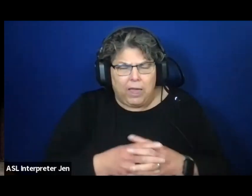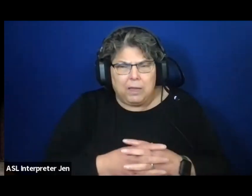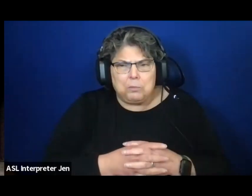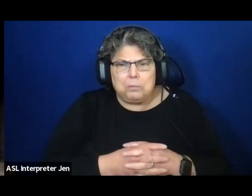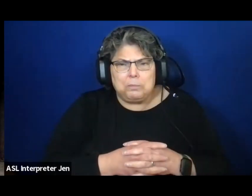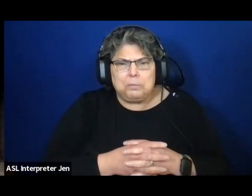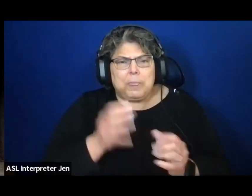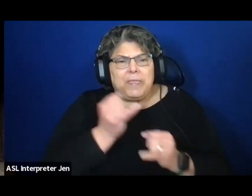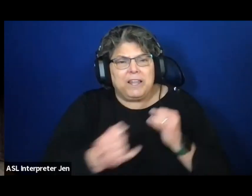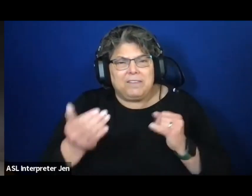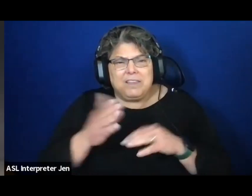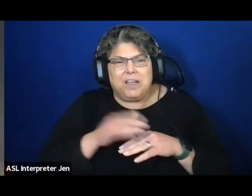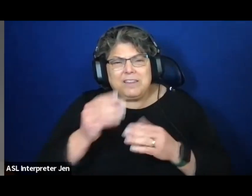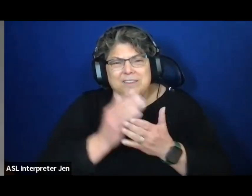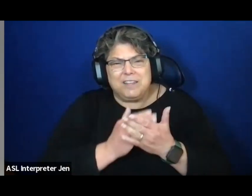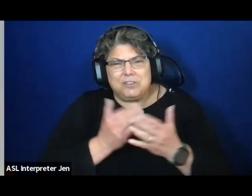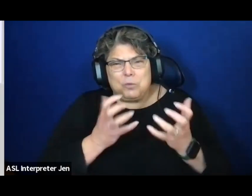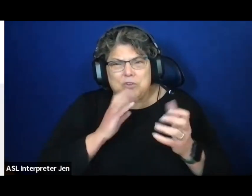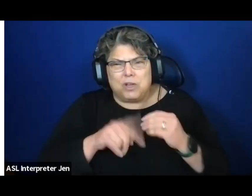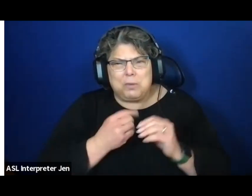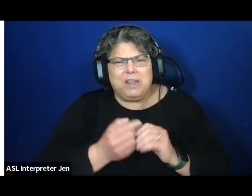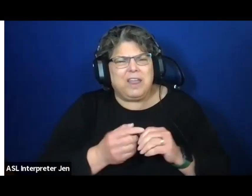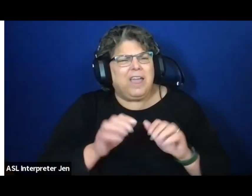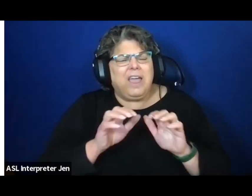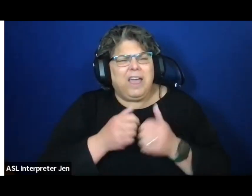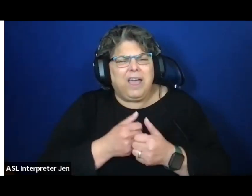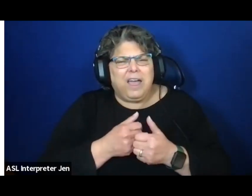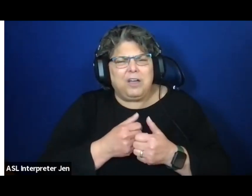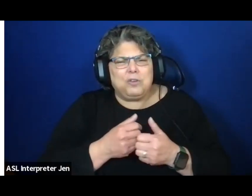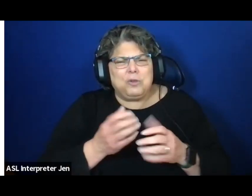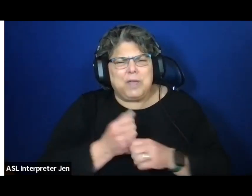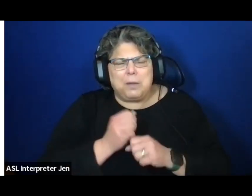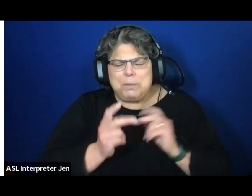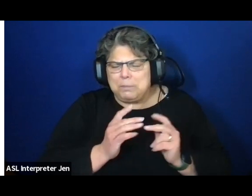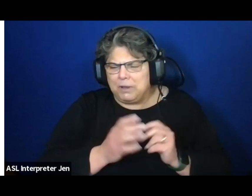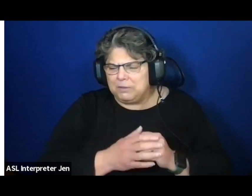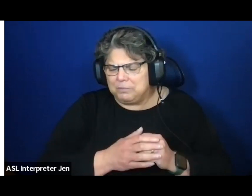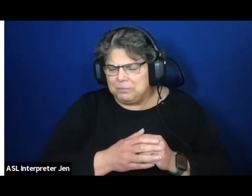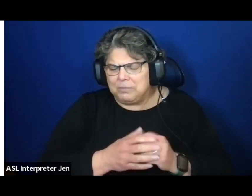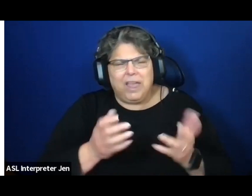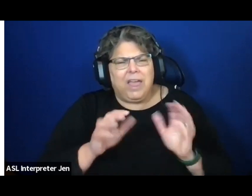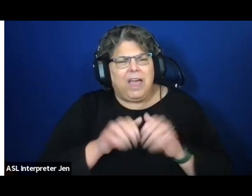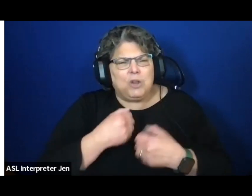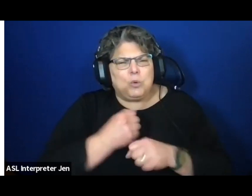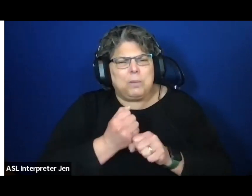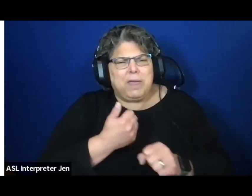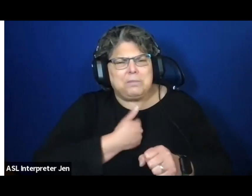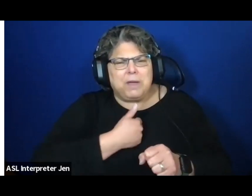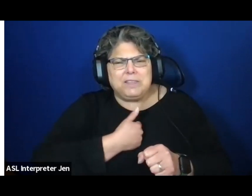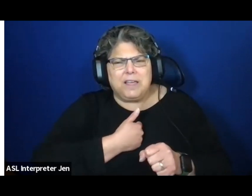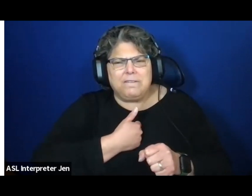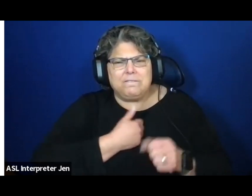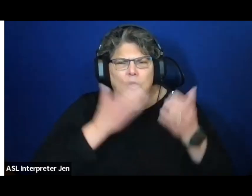the last thing on this list I want to talk about is how do you get people, what I've been working on is how do I make myself open